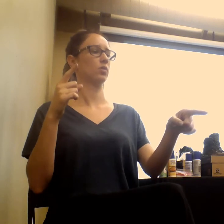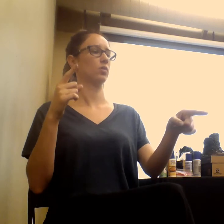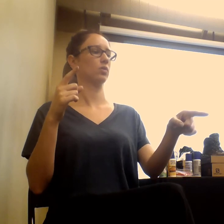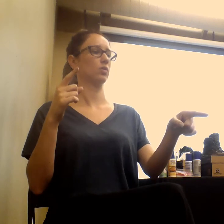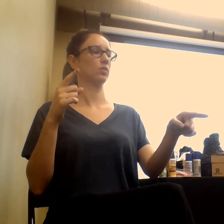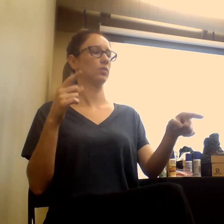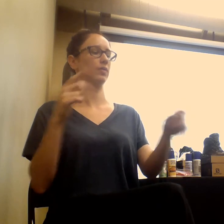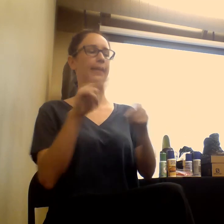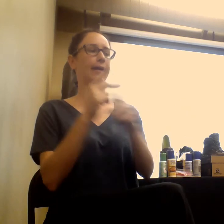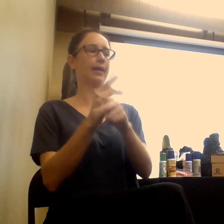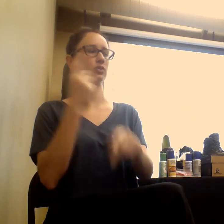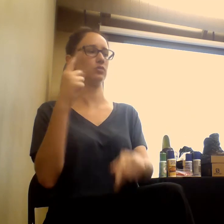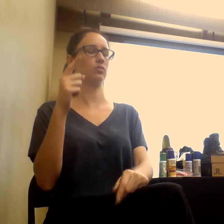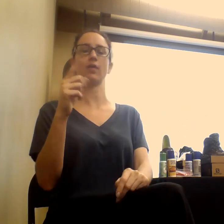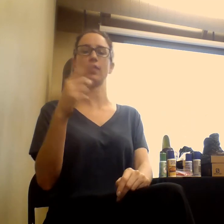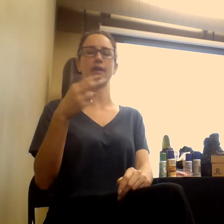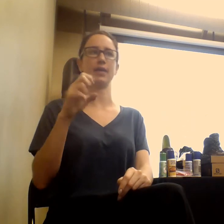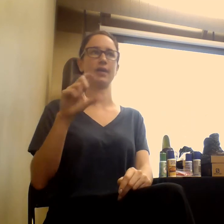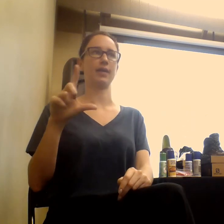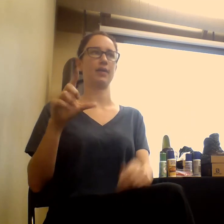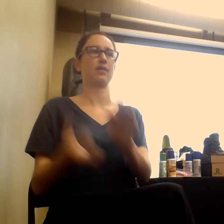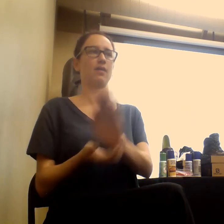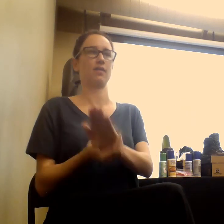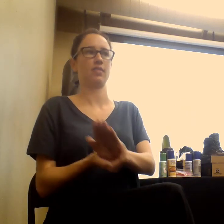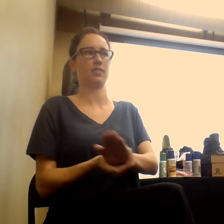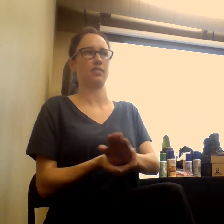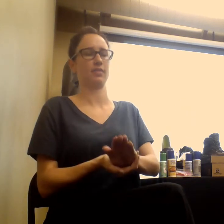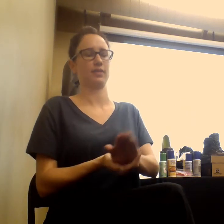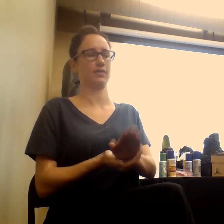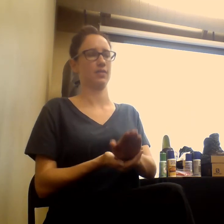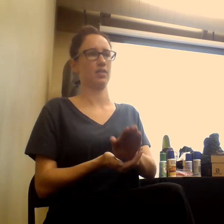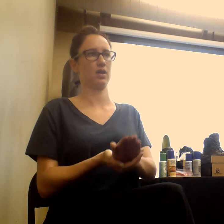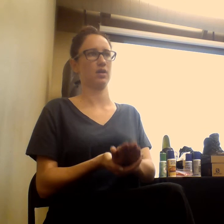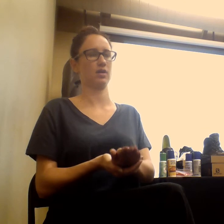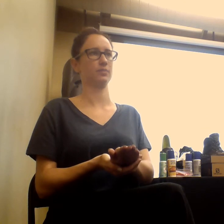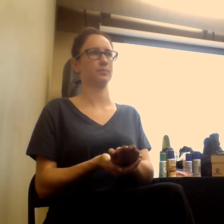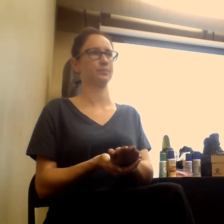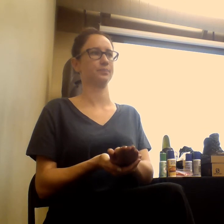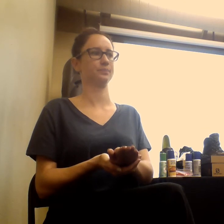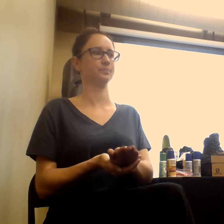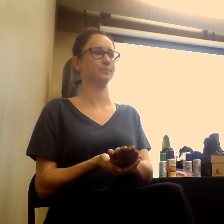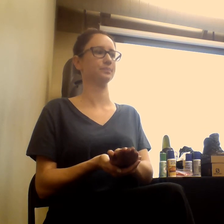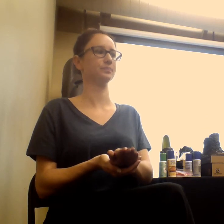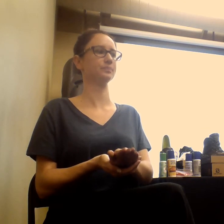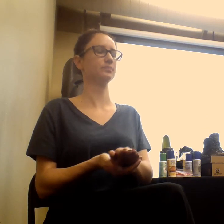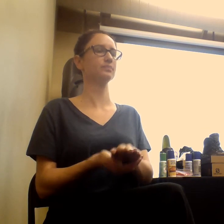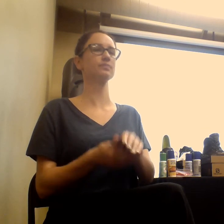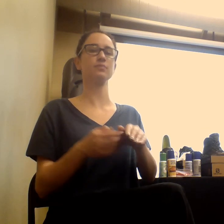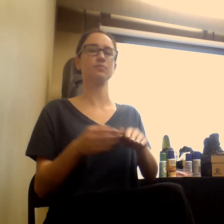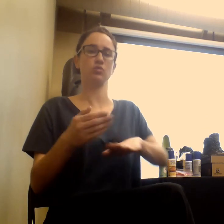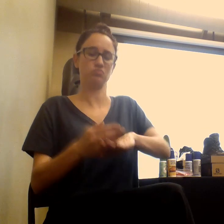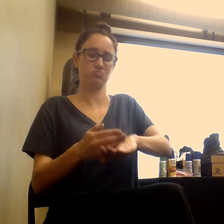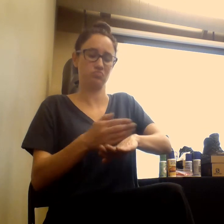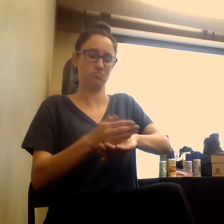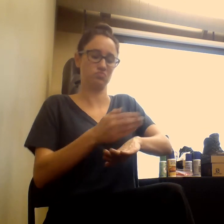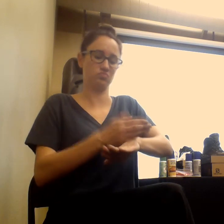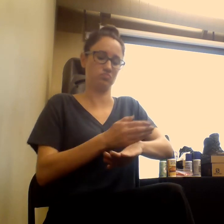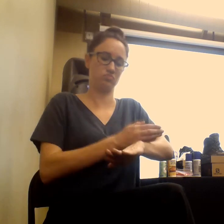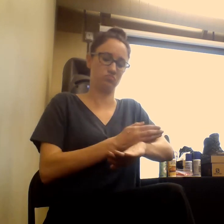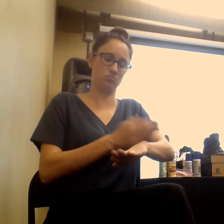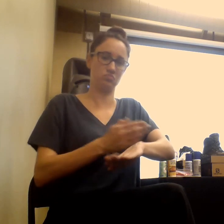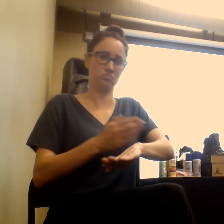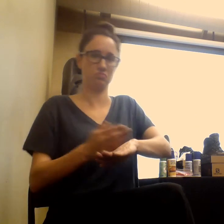here. If you feel like that there's not enough ankle support, you can go up and lace up there. You can stop here. You can go up here. Play with it.